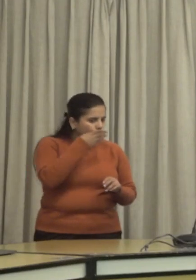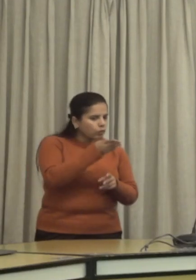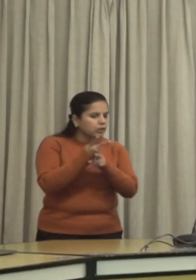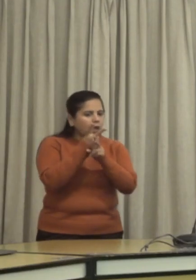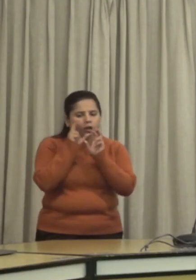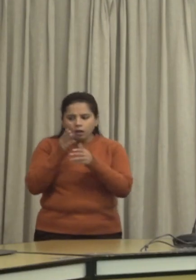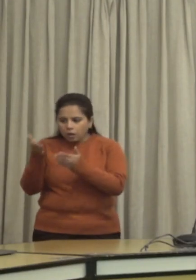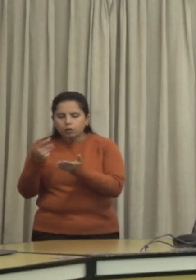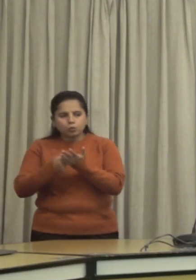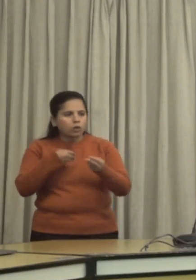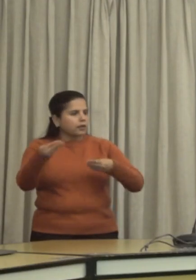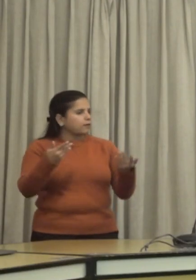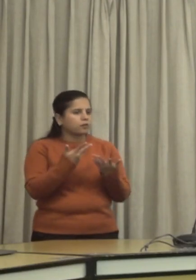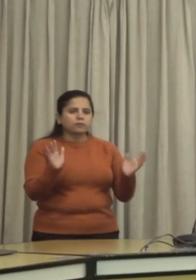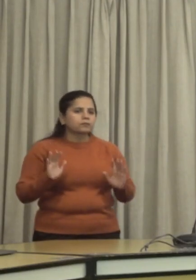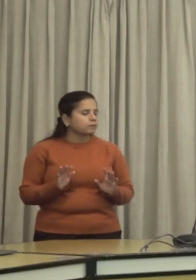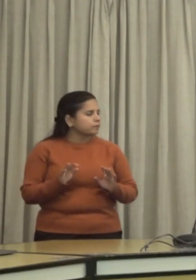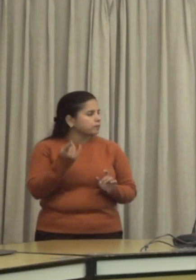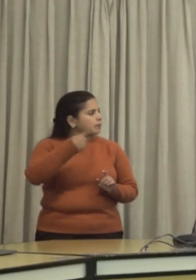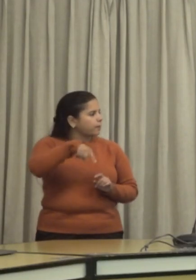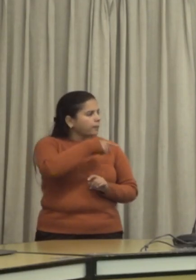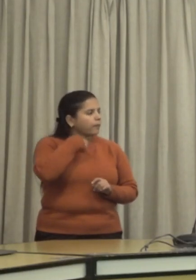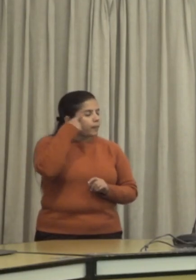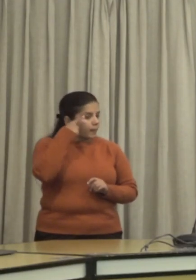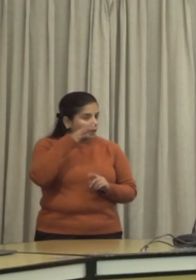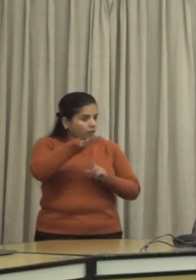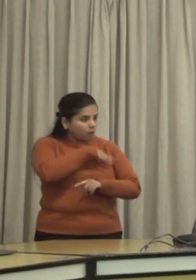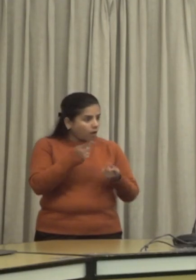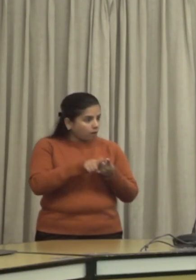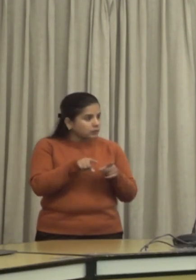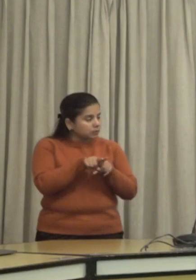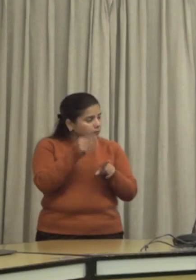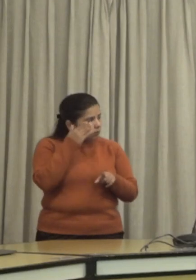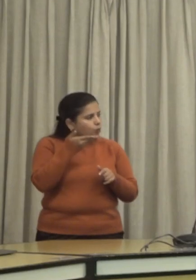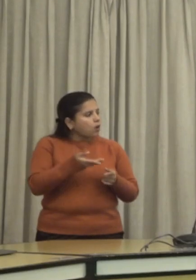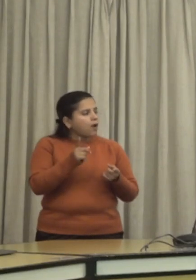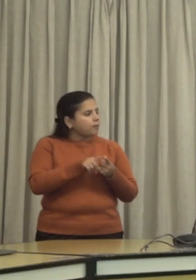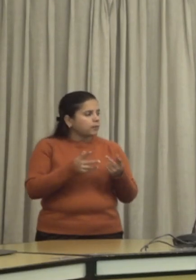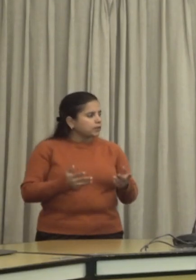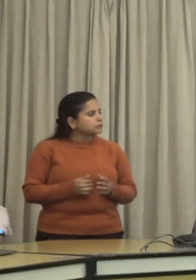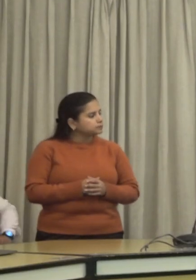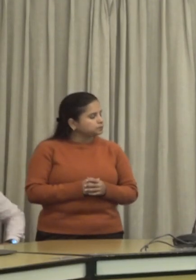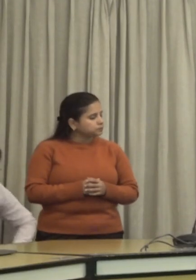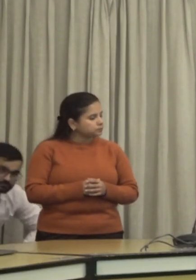caregivers, where you're not familiar with the circumstances. So what has happened is,